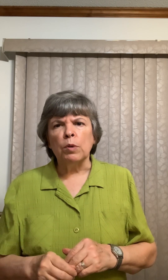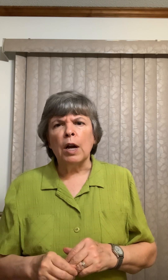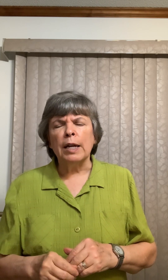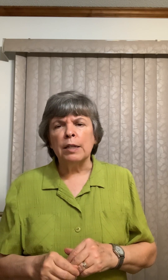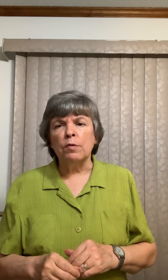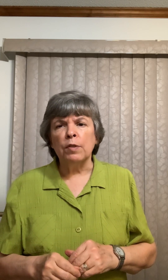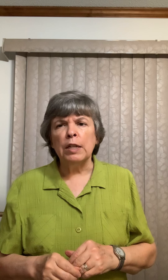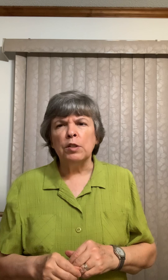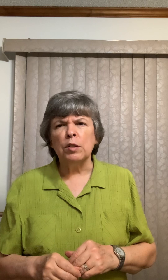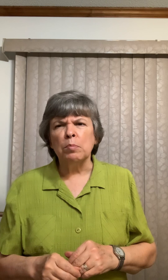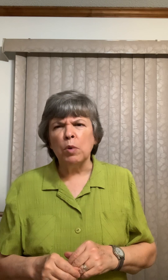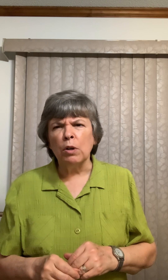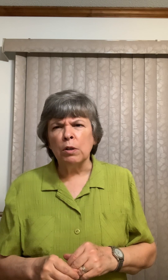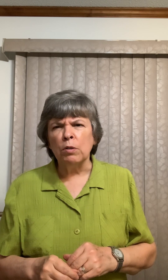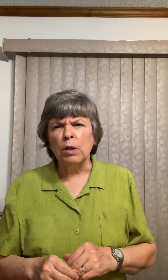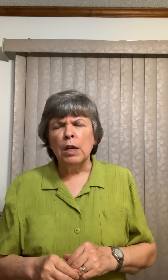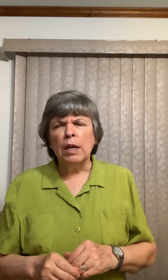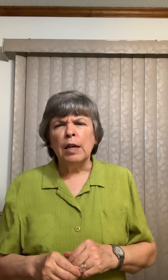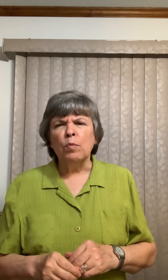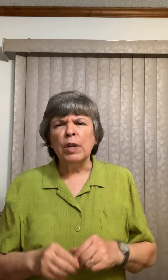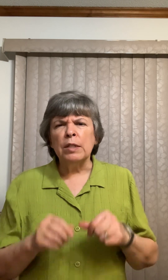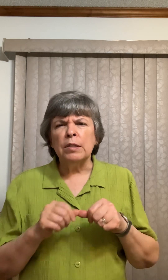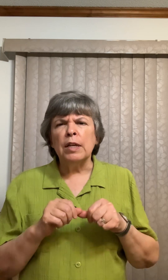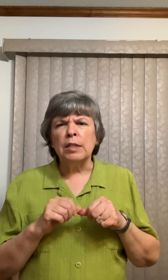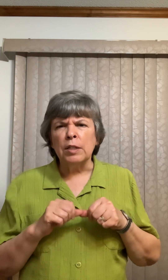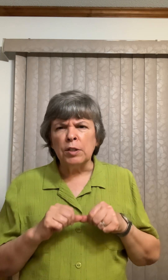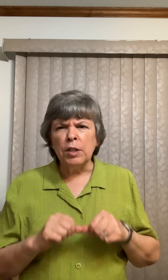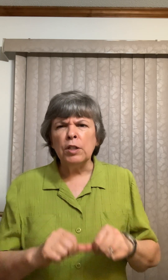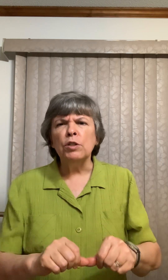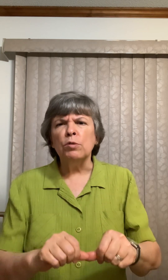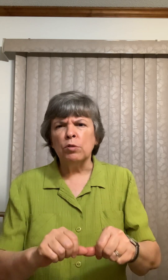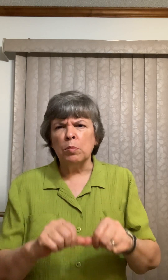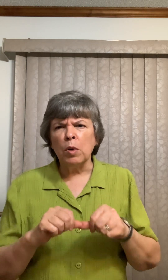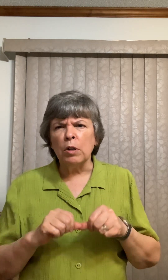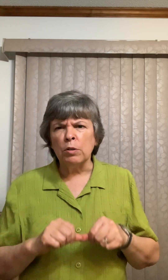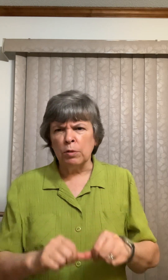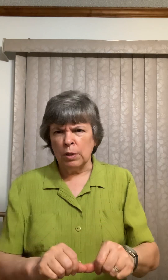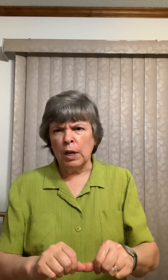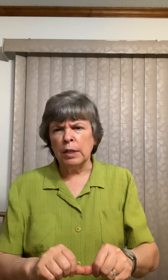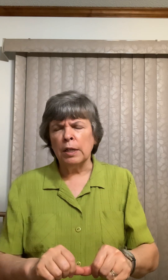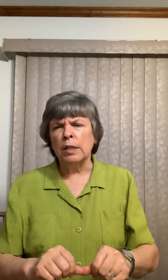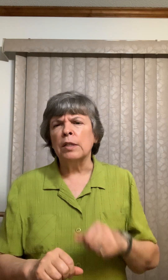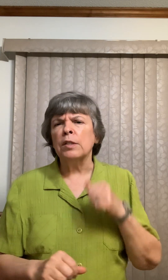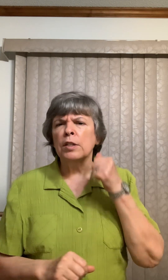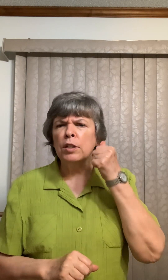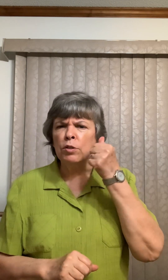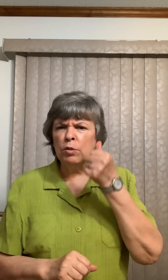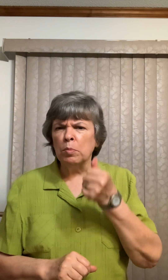I can face tomorrow. And we had said continue tomorrow. I can continue